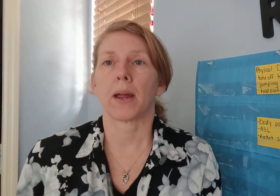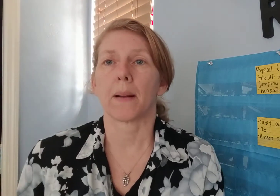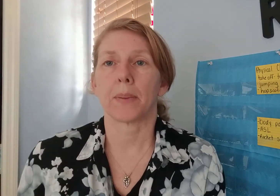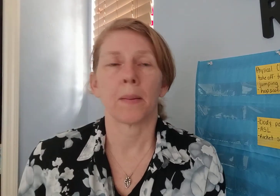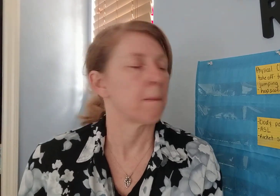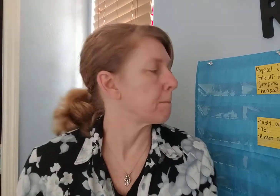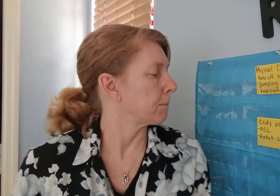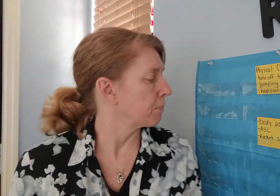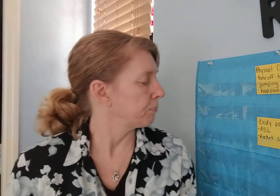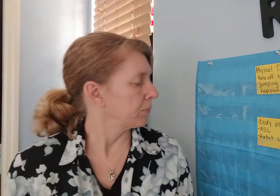up.